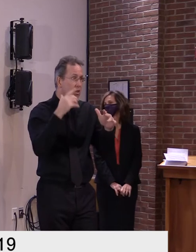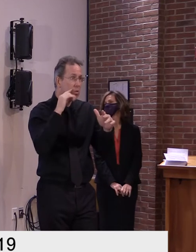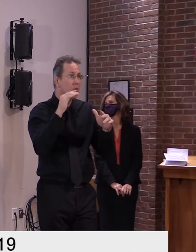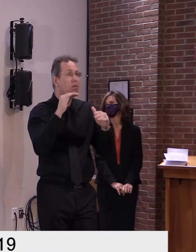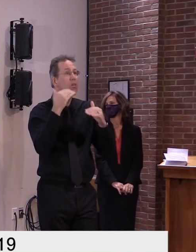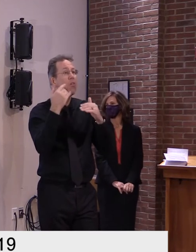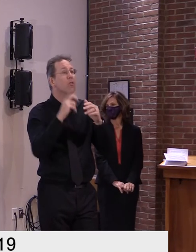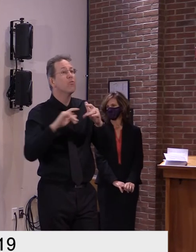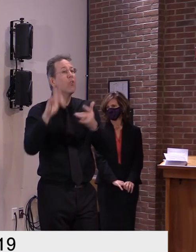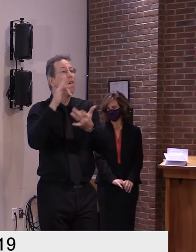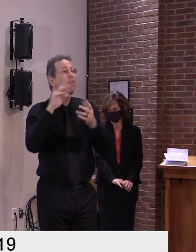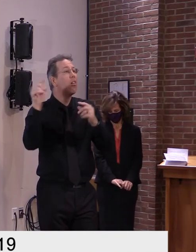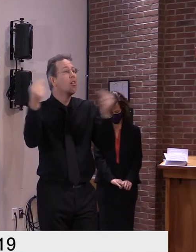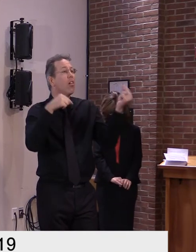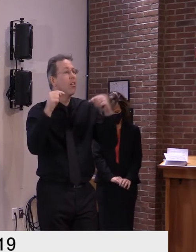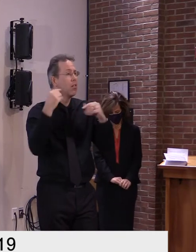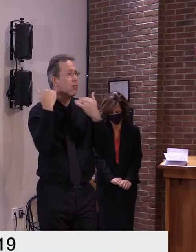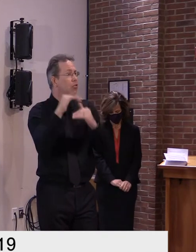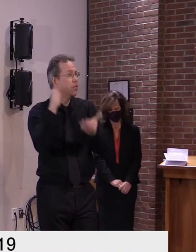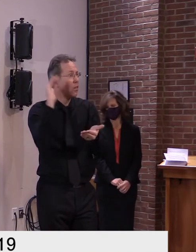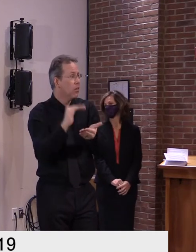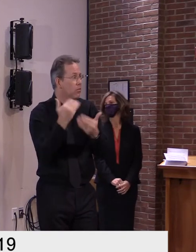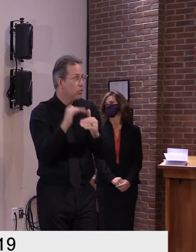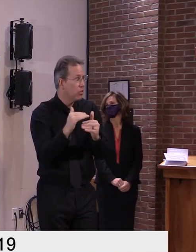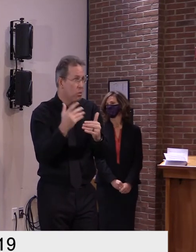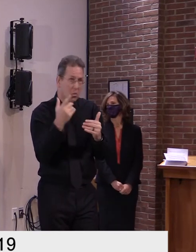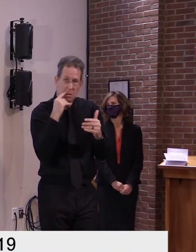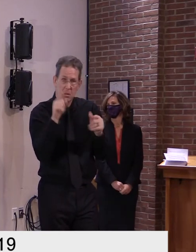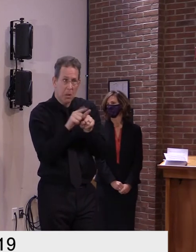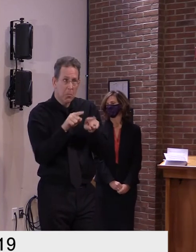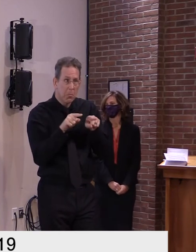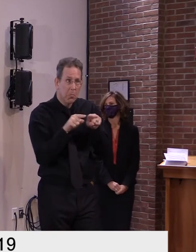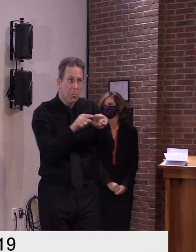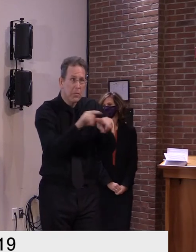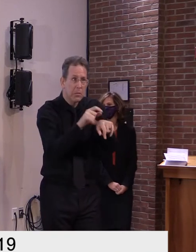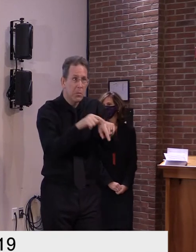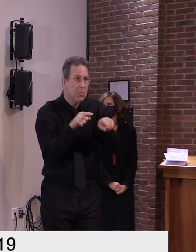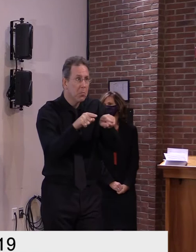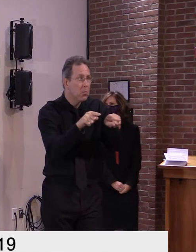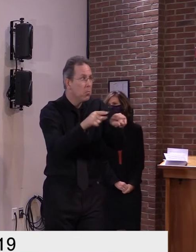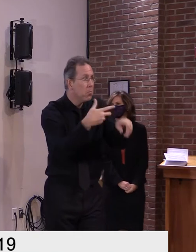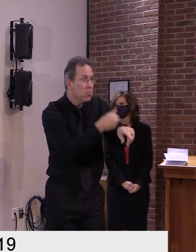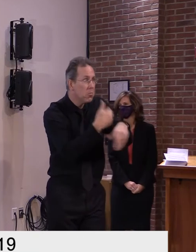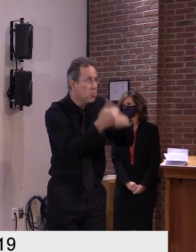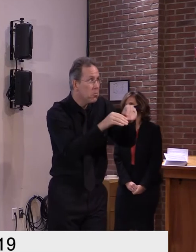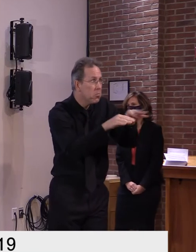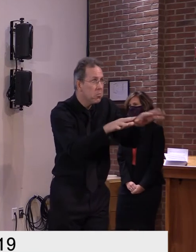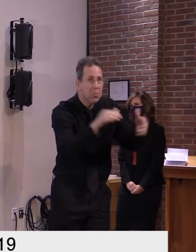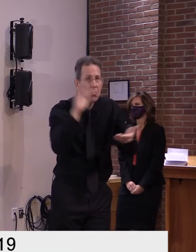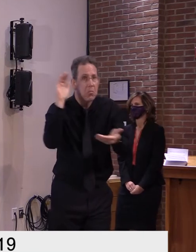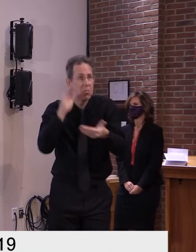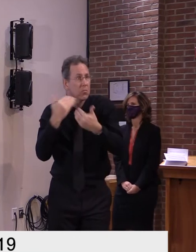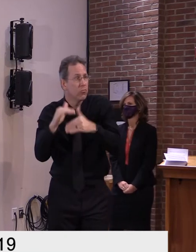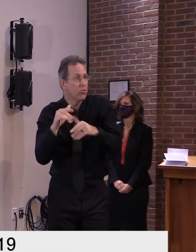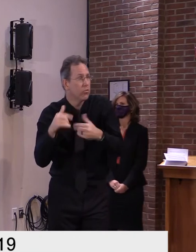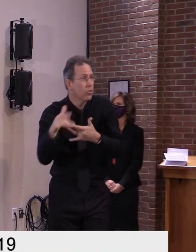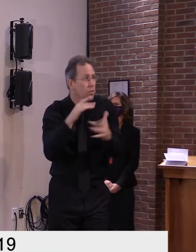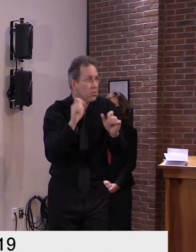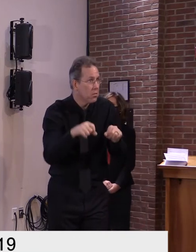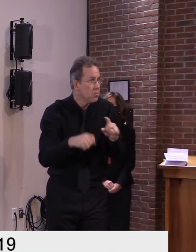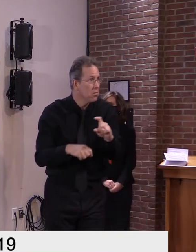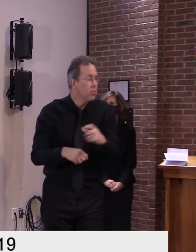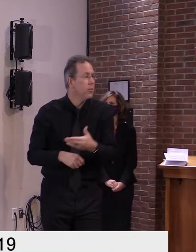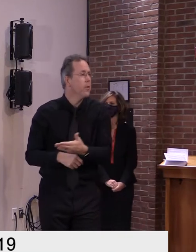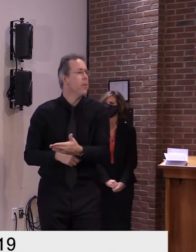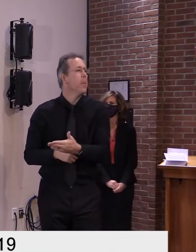know, we enjoyed a period of time when we were able to travel freely throughout the Northeast, and that